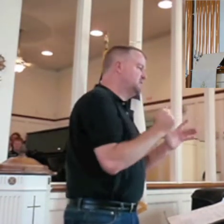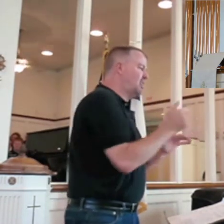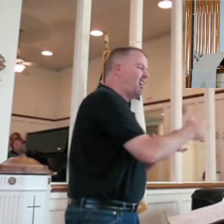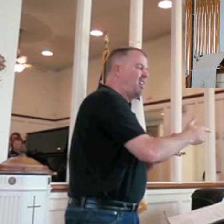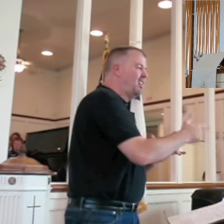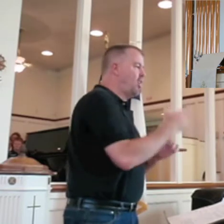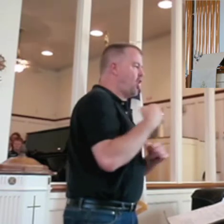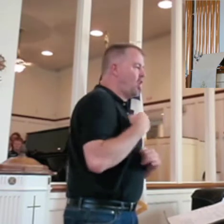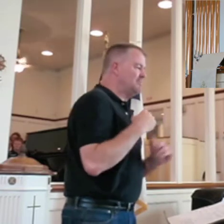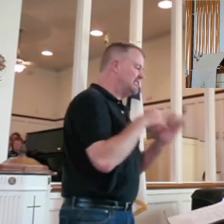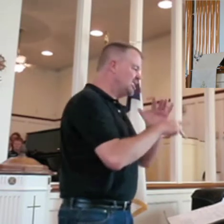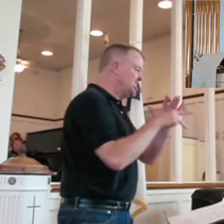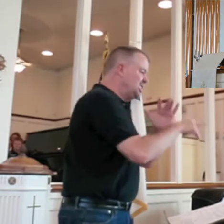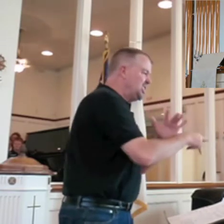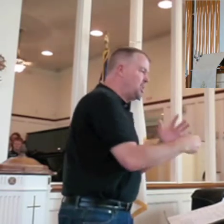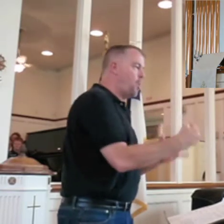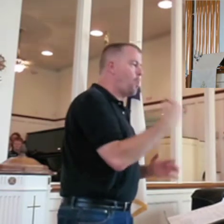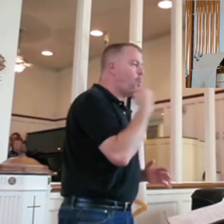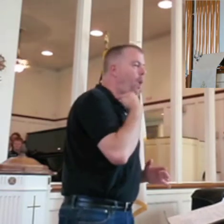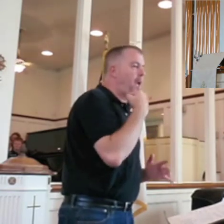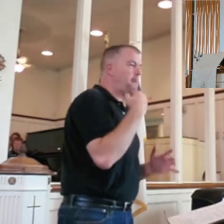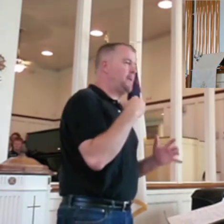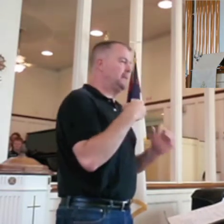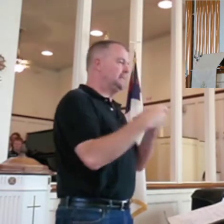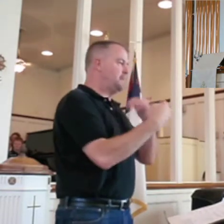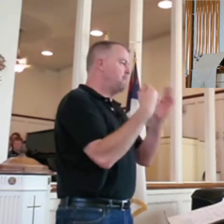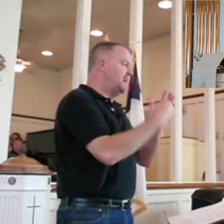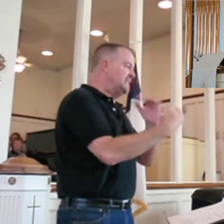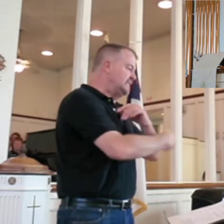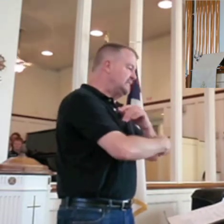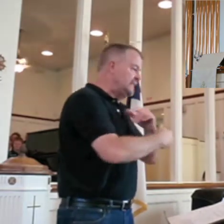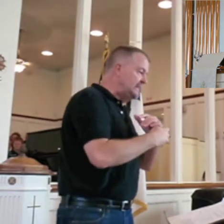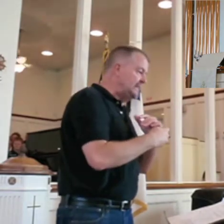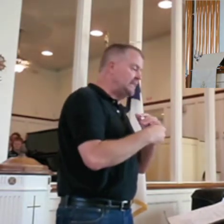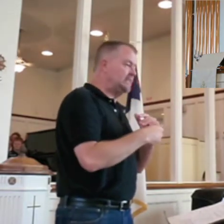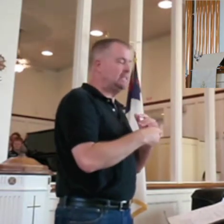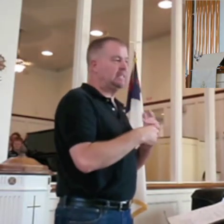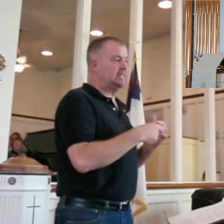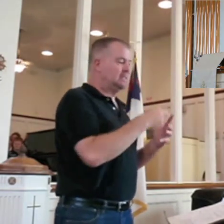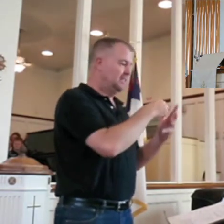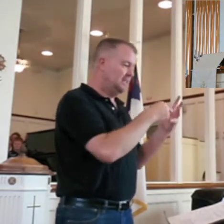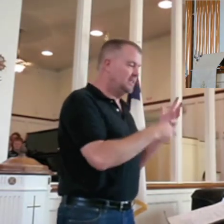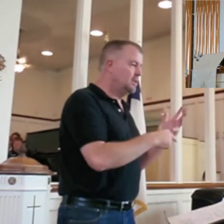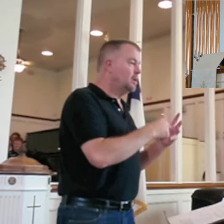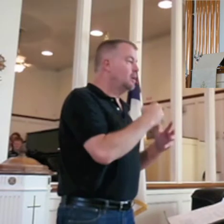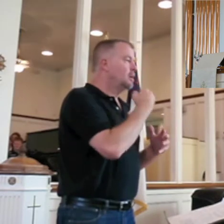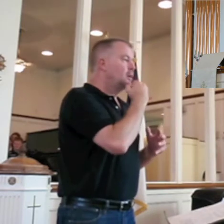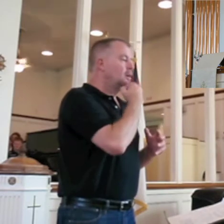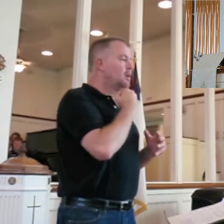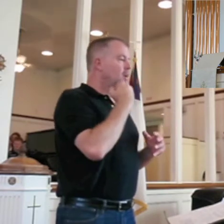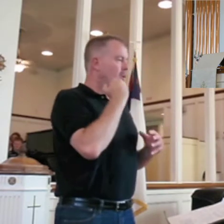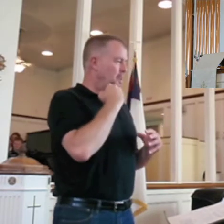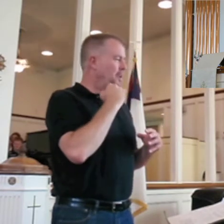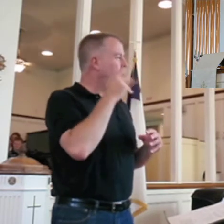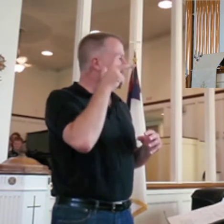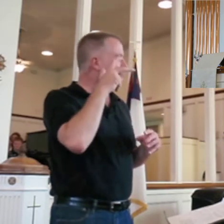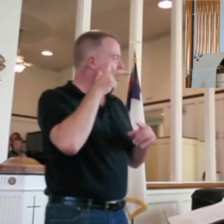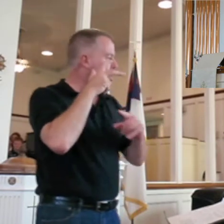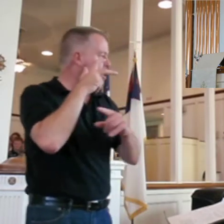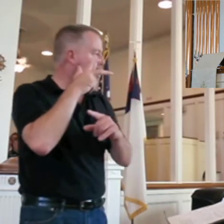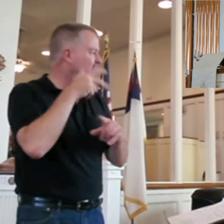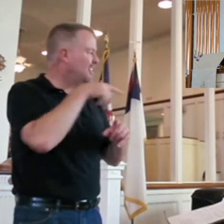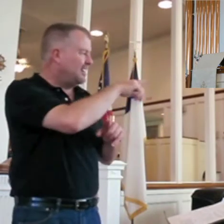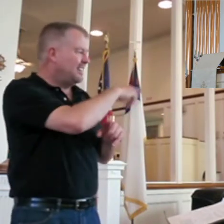Caesar 3-day pass to do anything they wanted, raping, pillaging, and killing. The leaders of Jerusalem had heard about